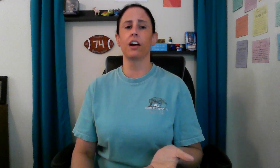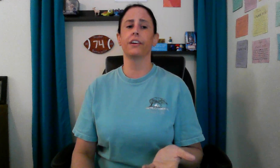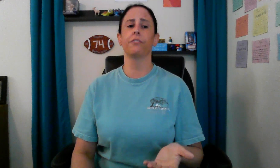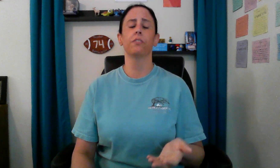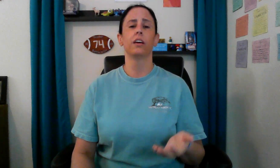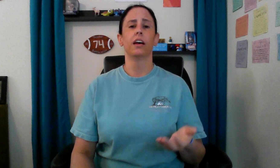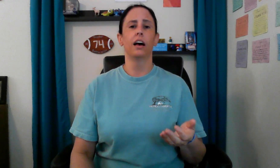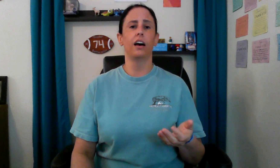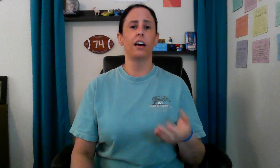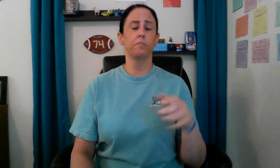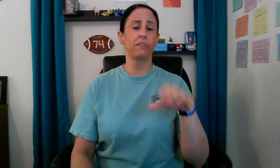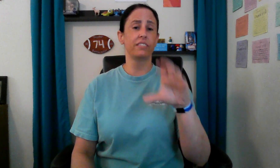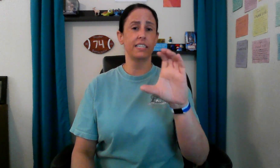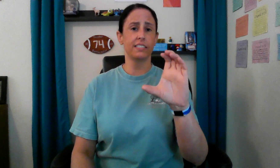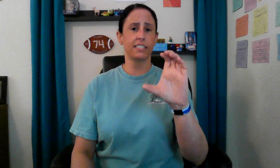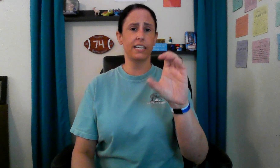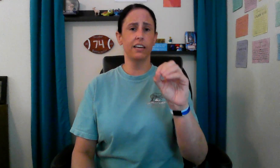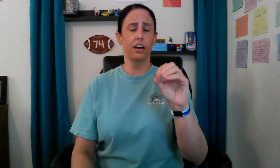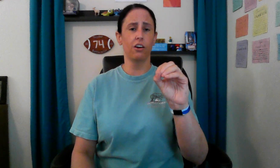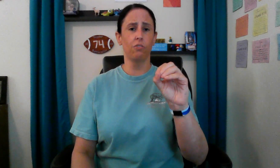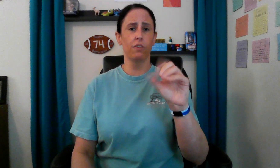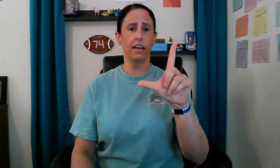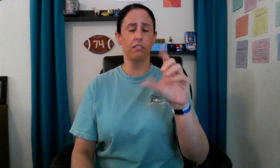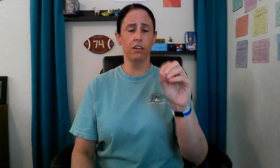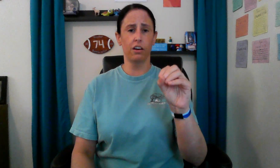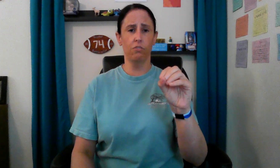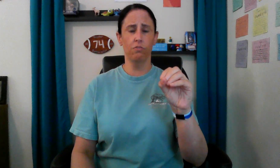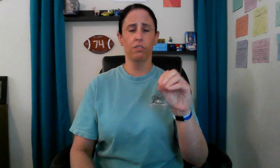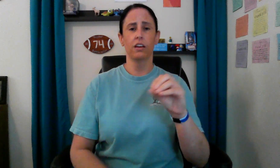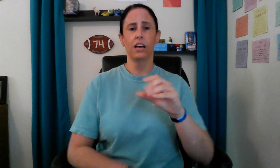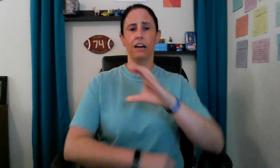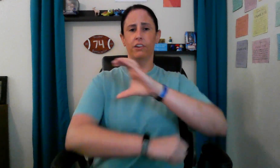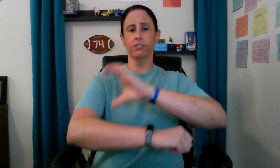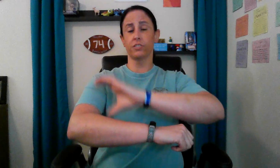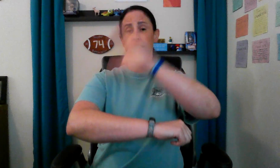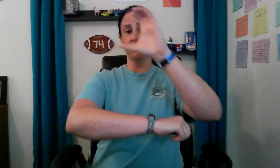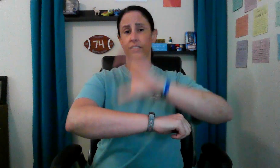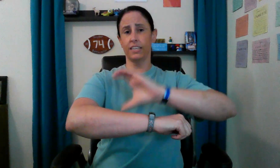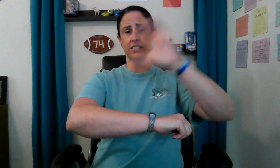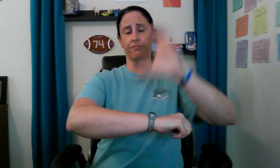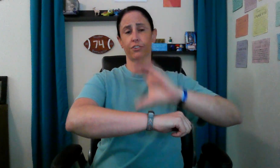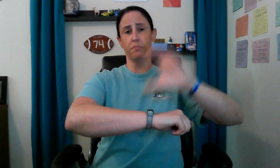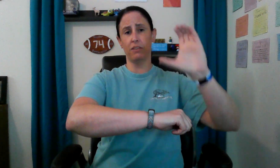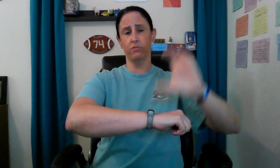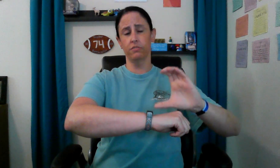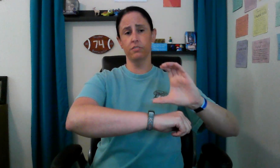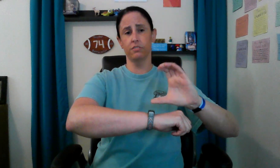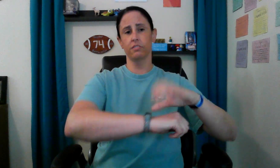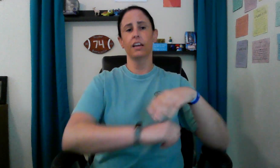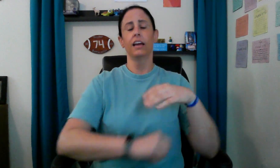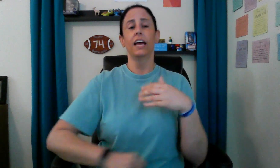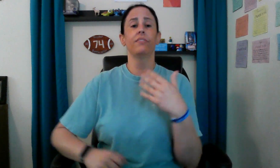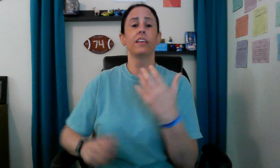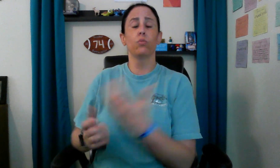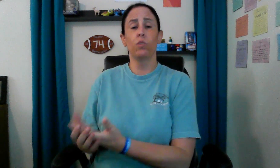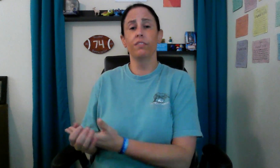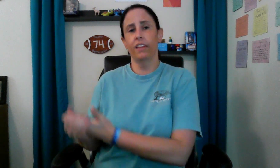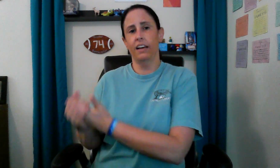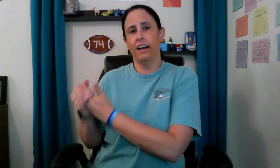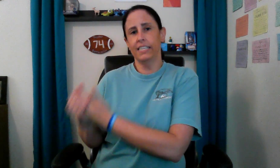Colorado. I've seen C-O-L-O. I've also seen this for the mountains. And then the one that I tend